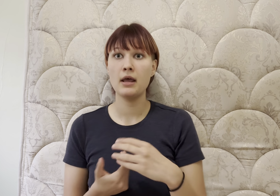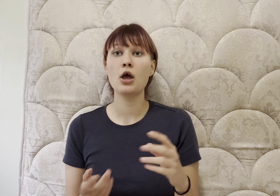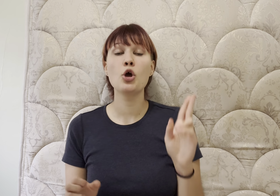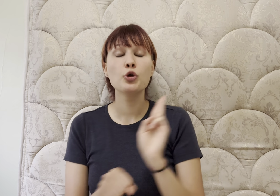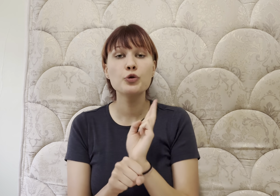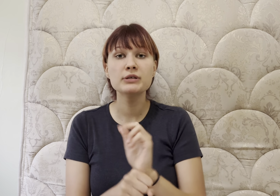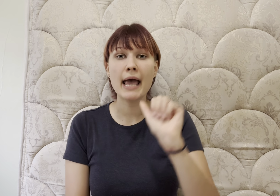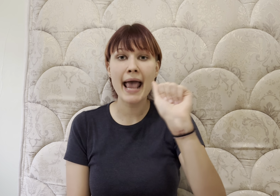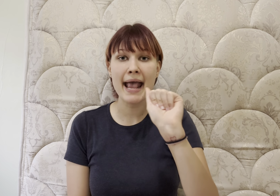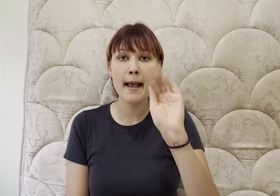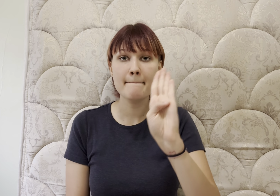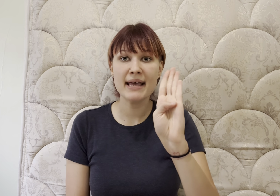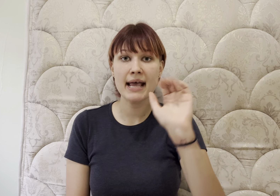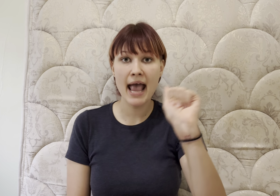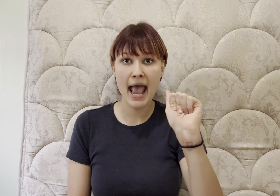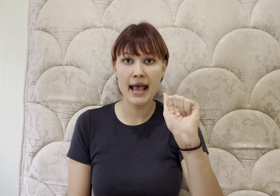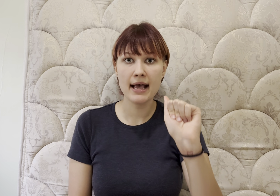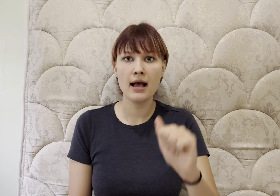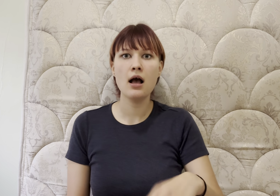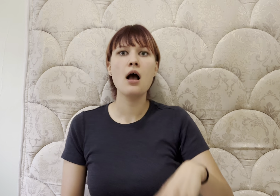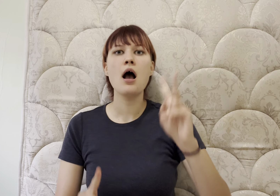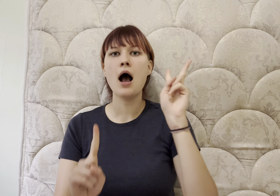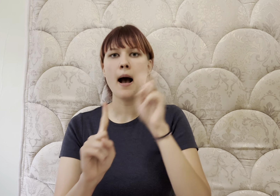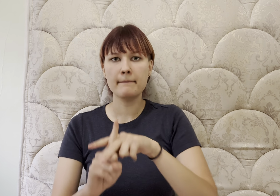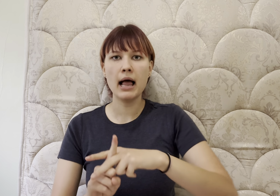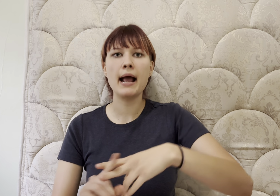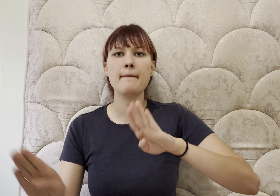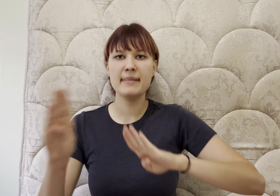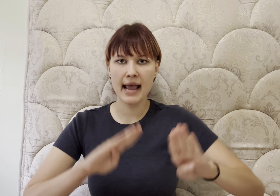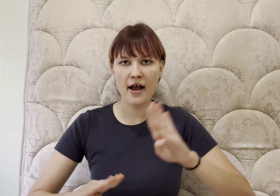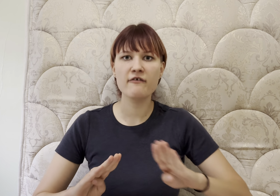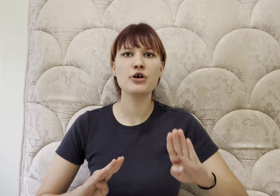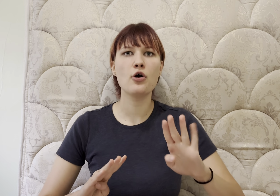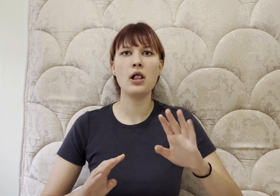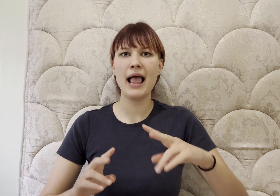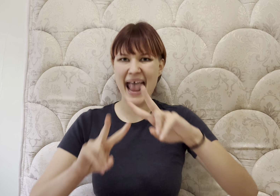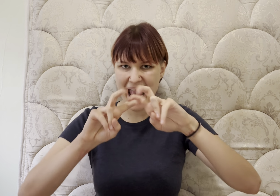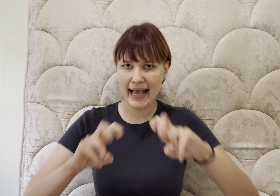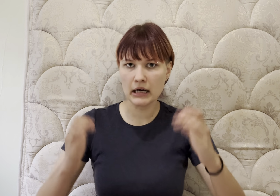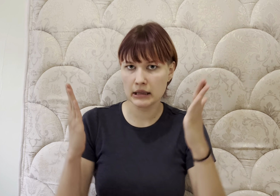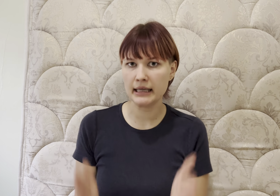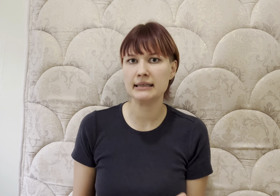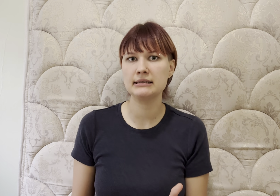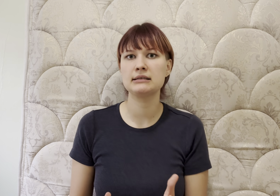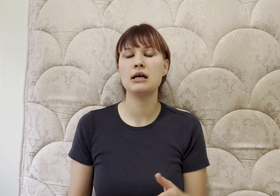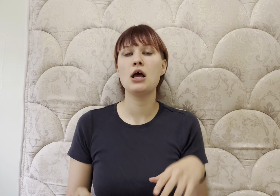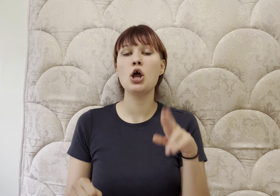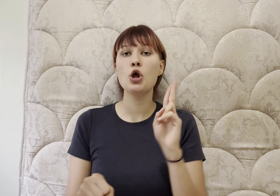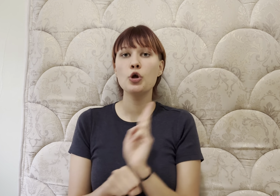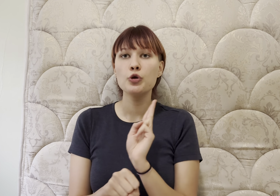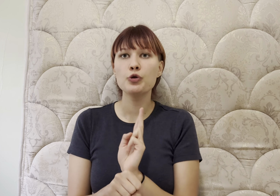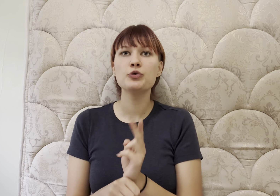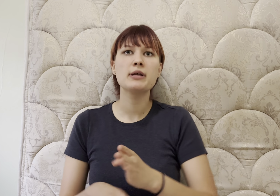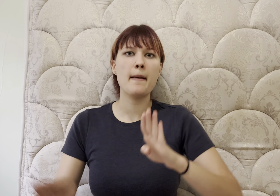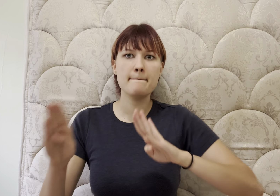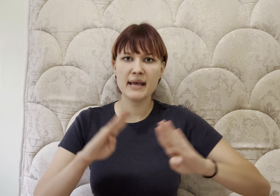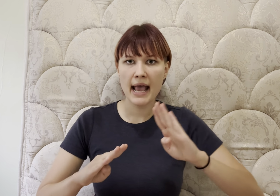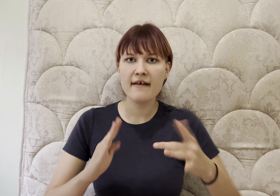who works with children using the techniques of behaviorism to help shape that child's behavior. So maybe you shape a